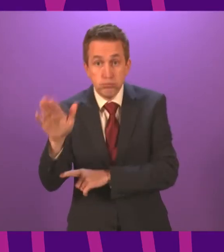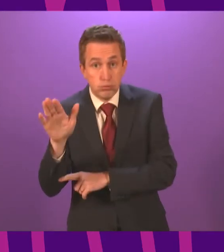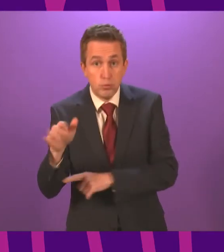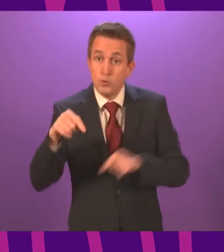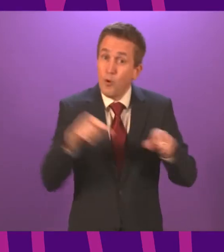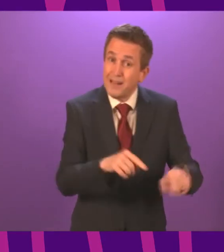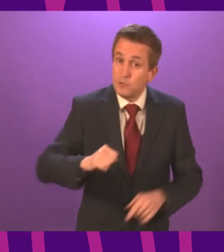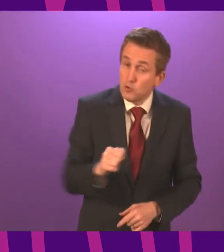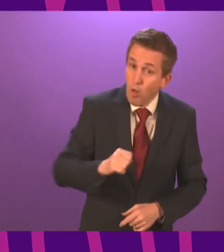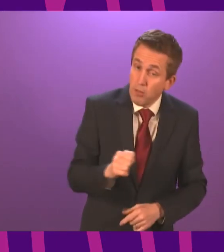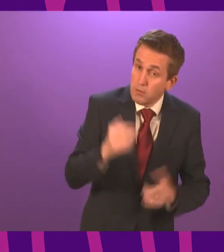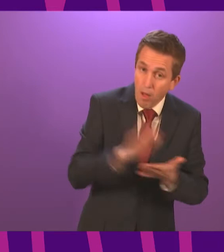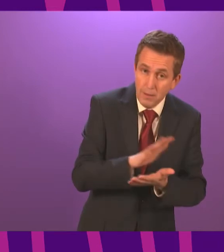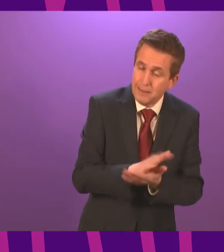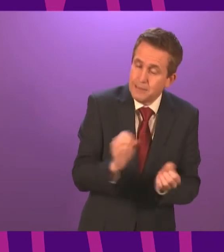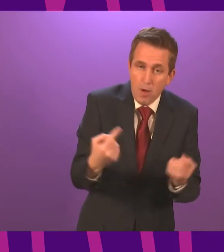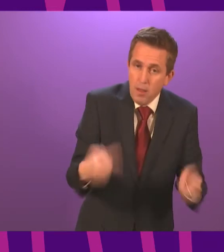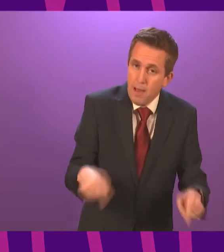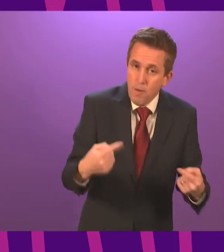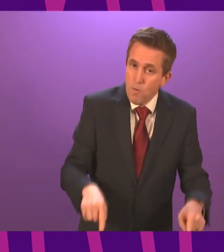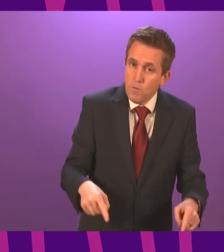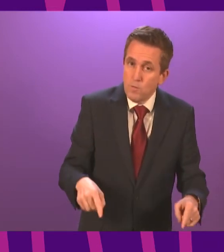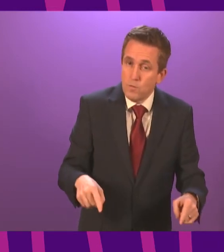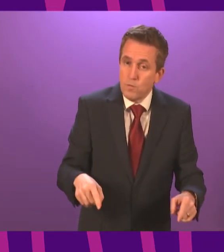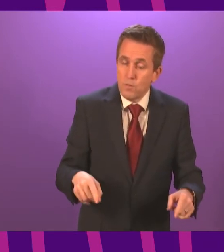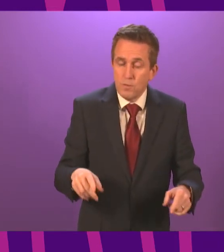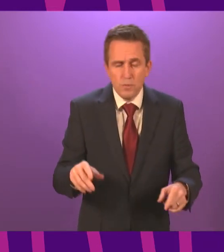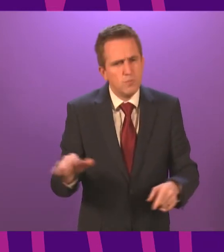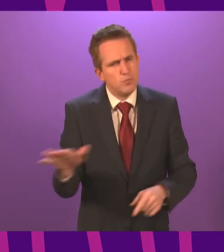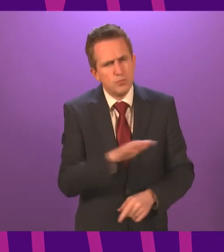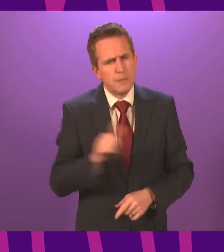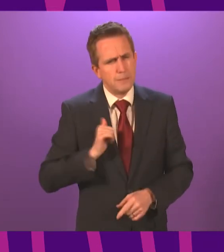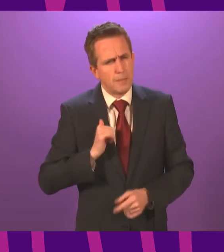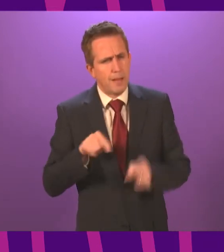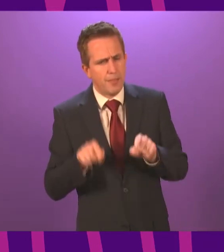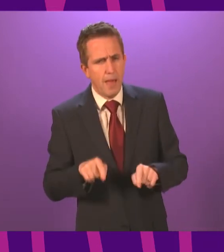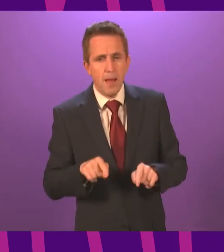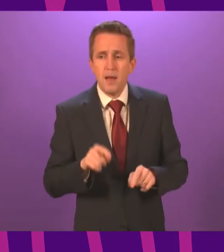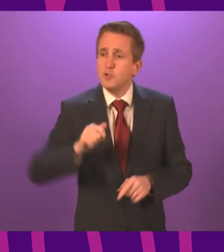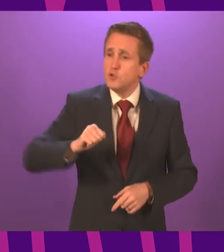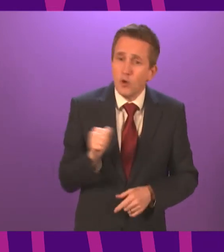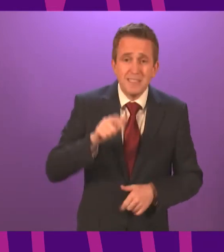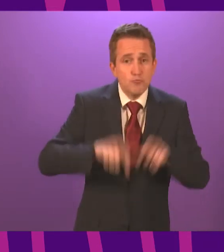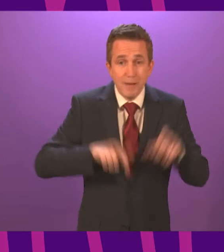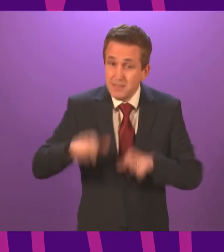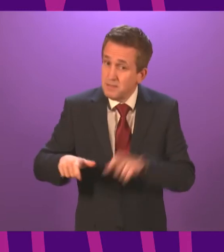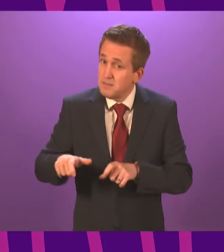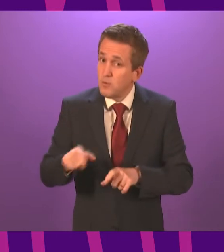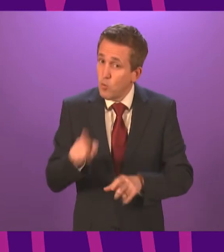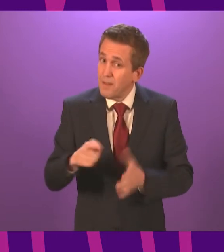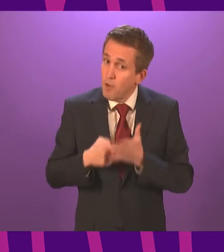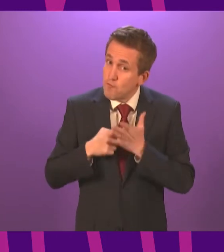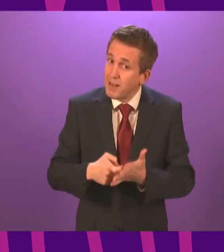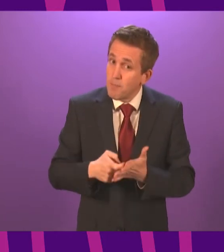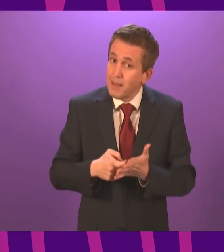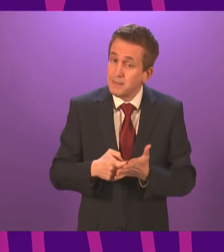holidays in Scotland or elsewhere in the UK. That should not come as a surprise to anyone. More generally, for Scottish residents, we have strongly advised against